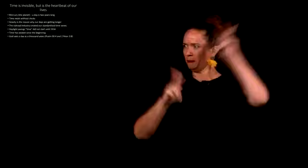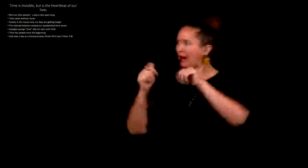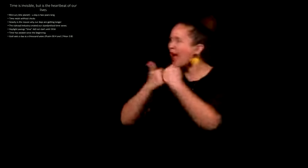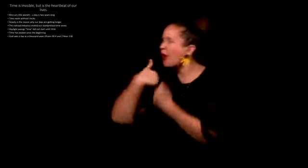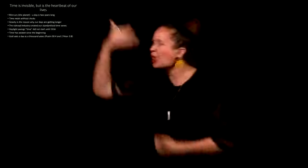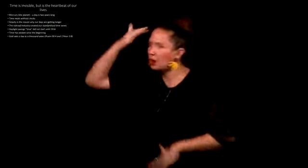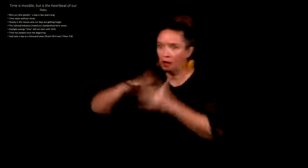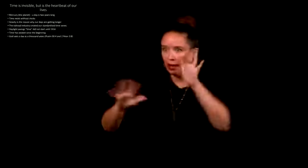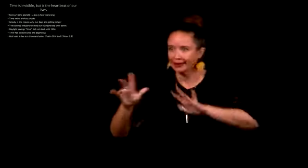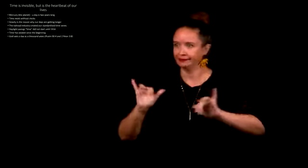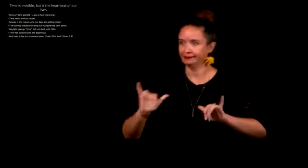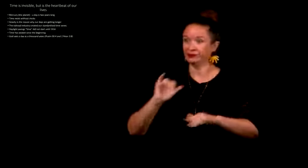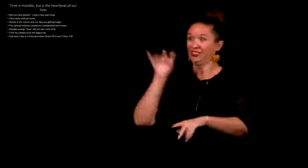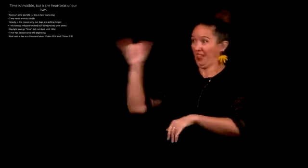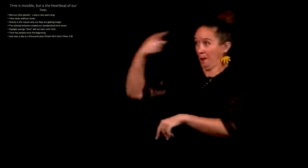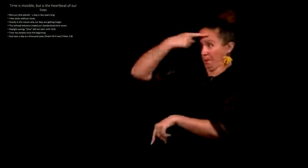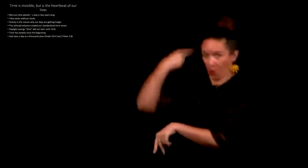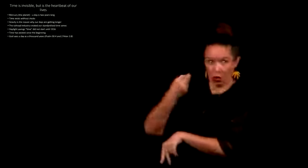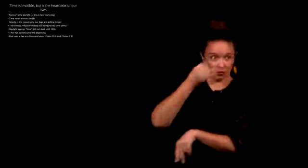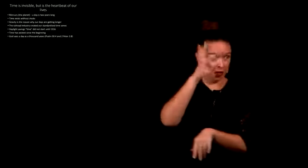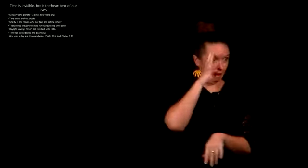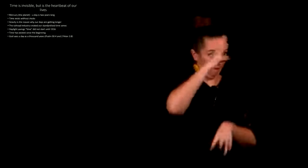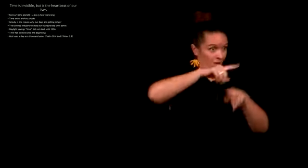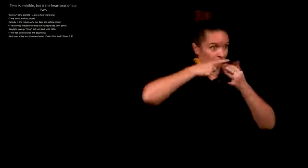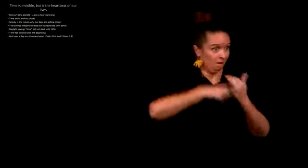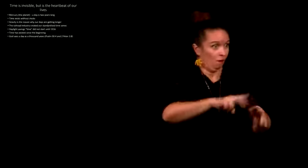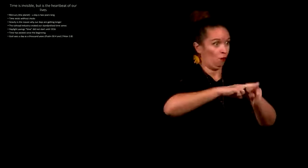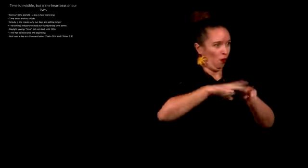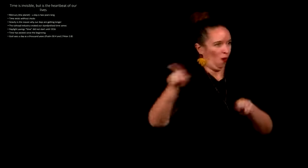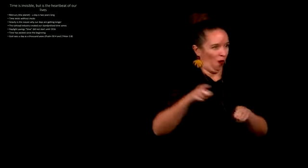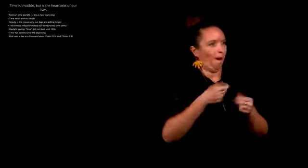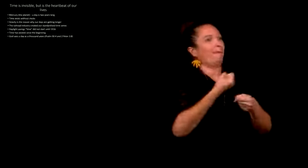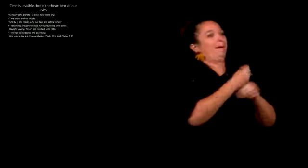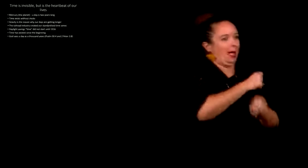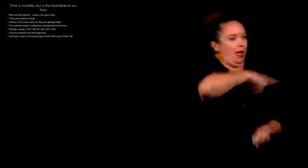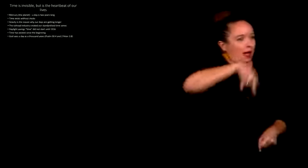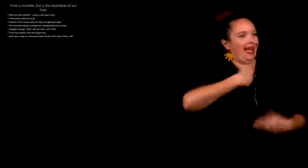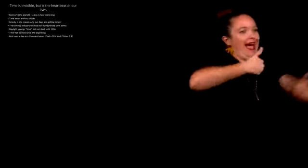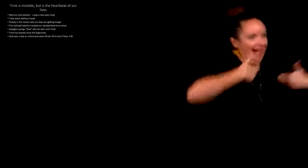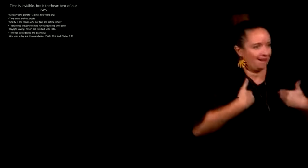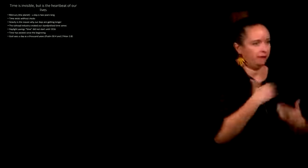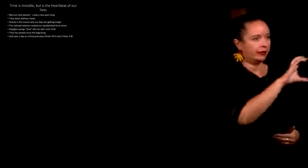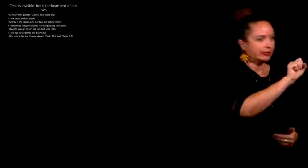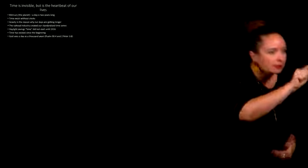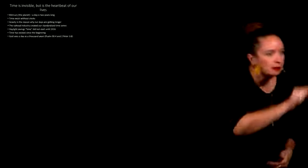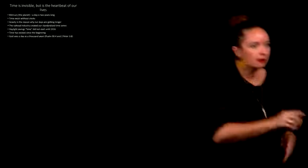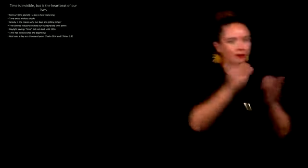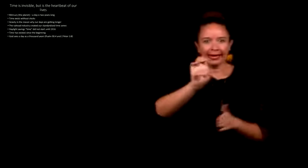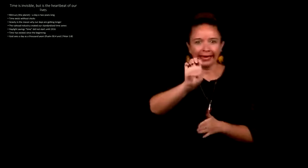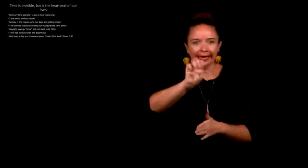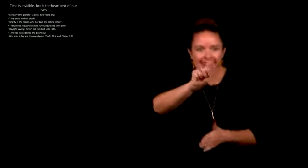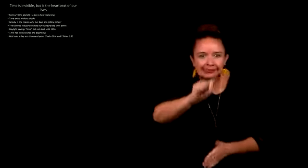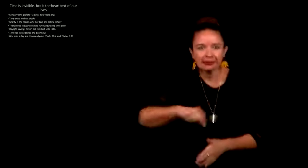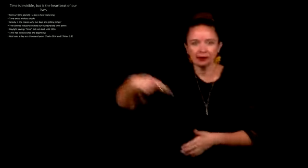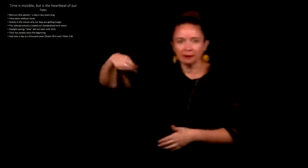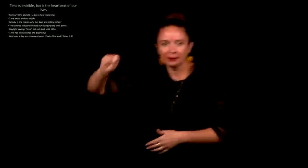industry created our standardized time zones? They were created for the train system to be